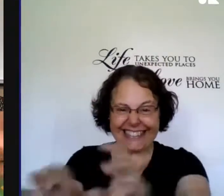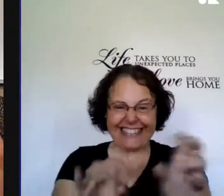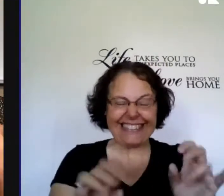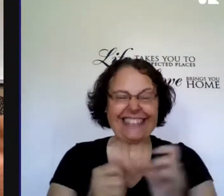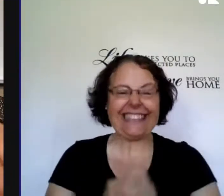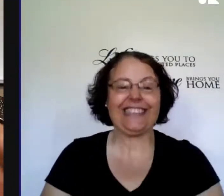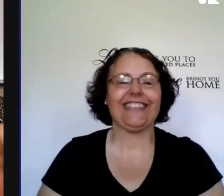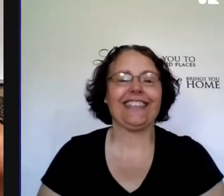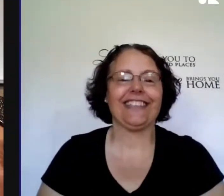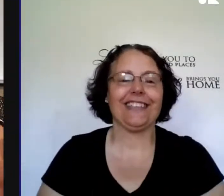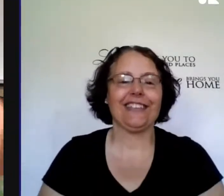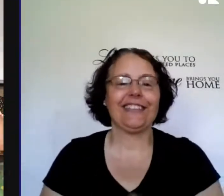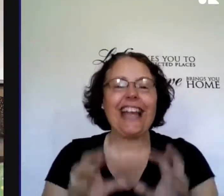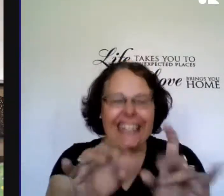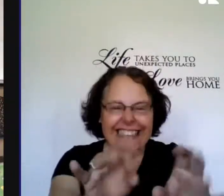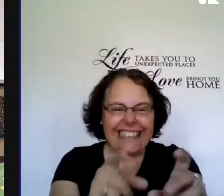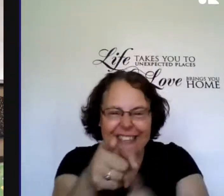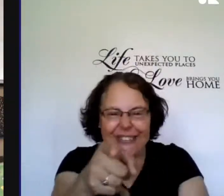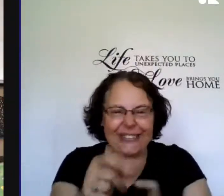tickle,